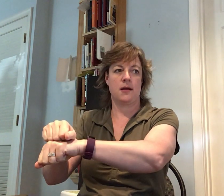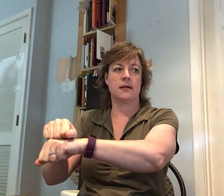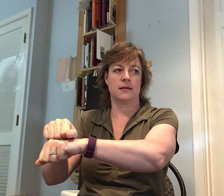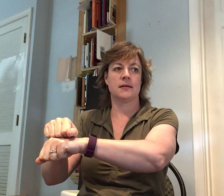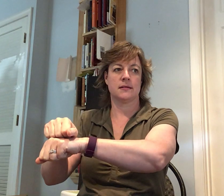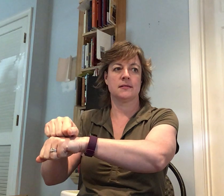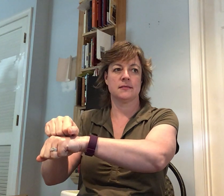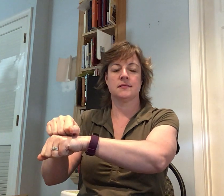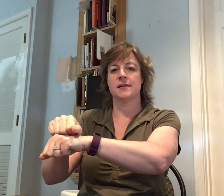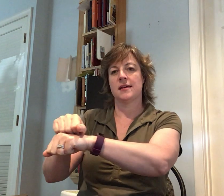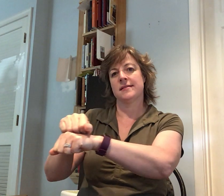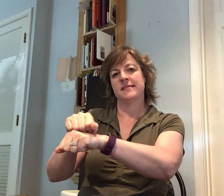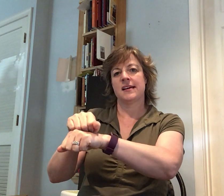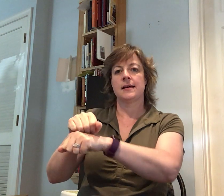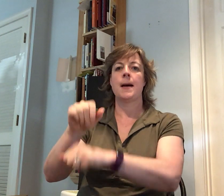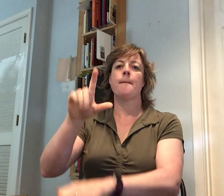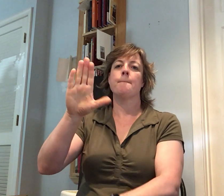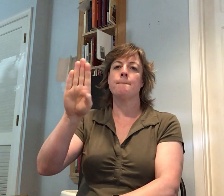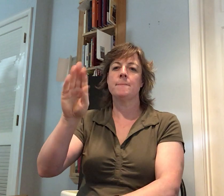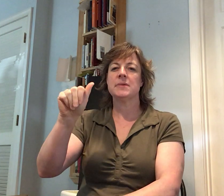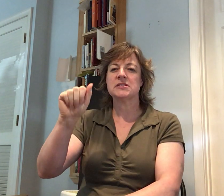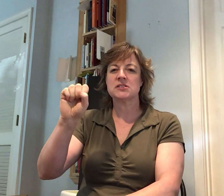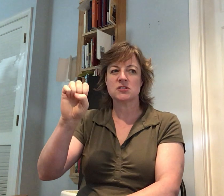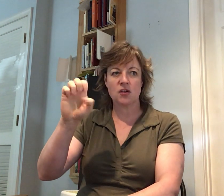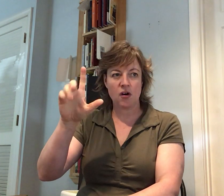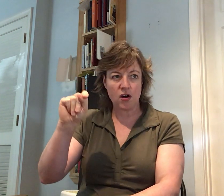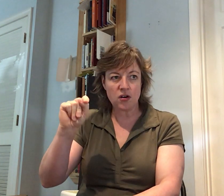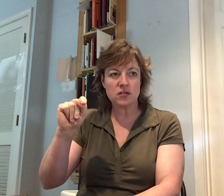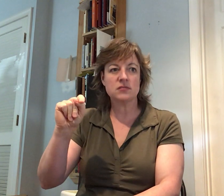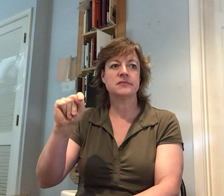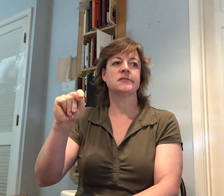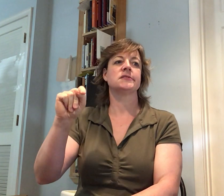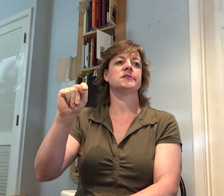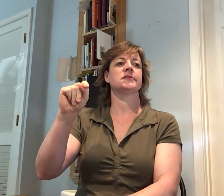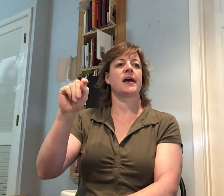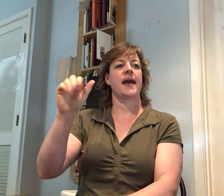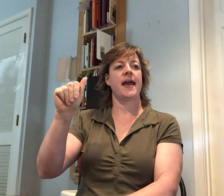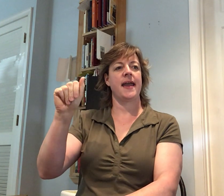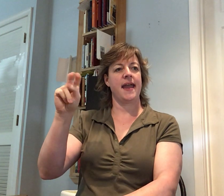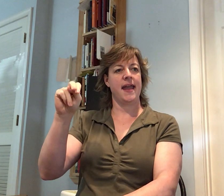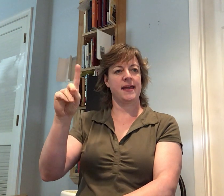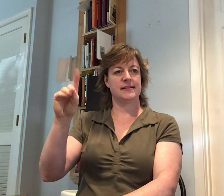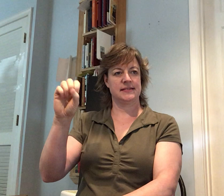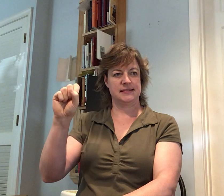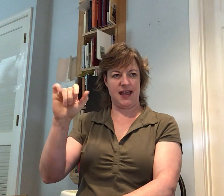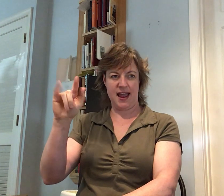basalt, andesite, or rhyolite, depending on its silicon dioxide content.